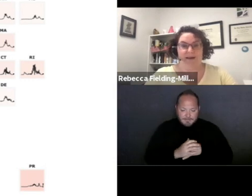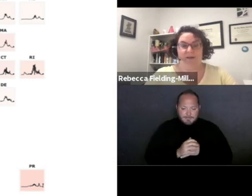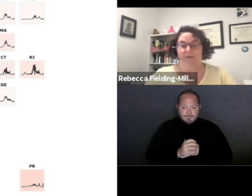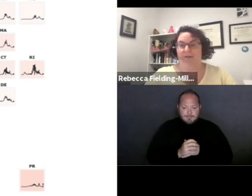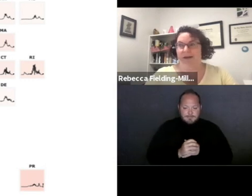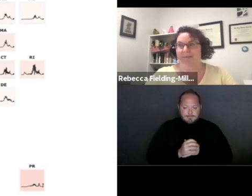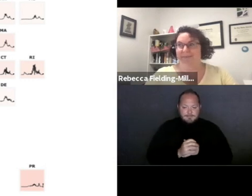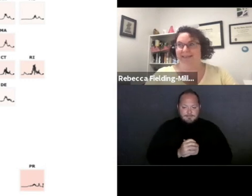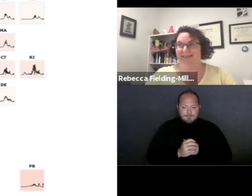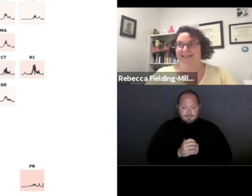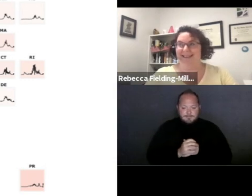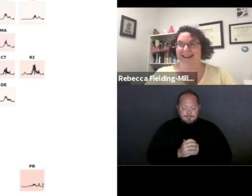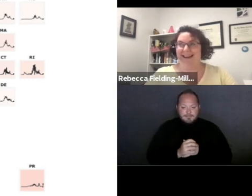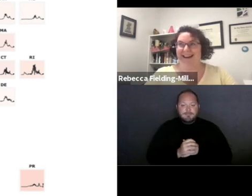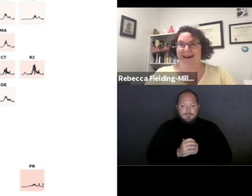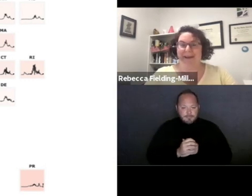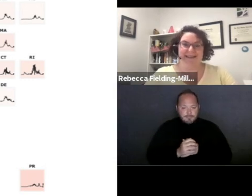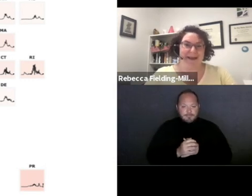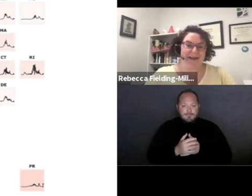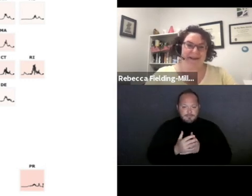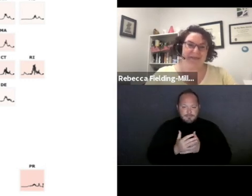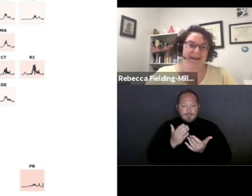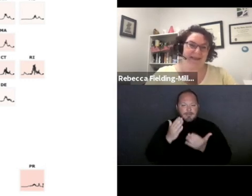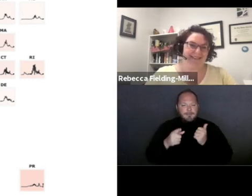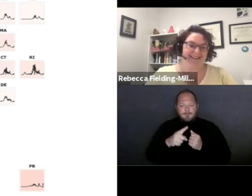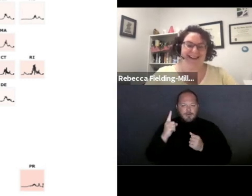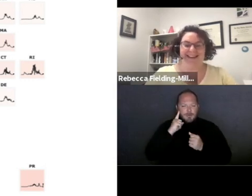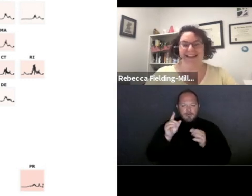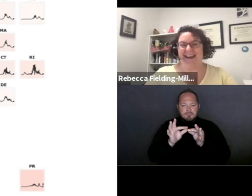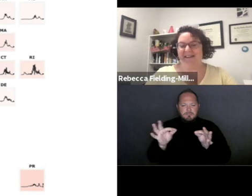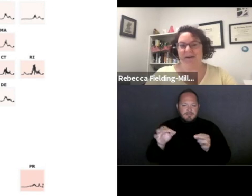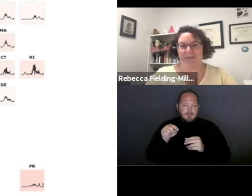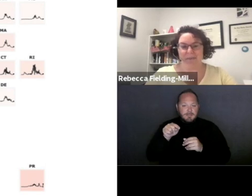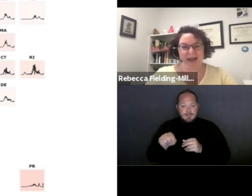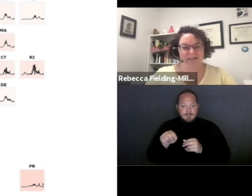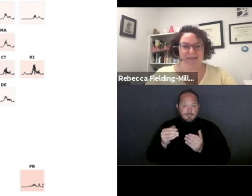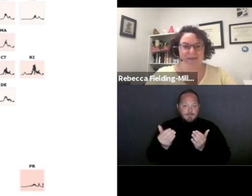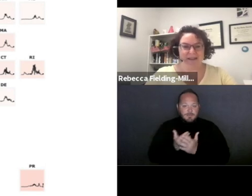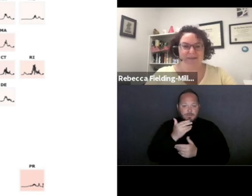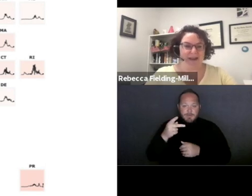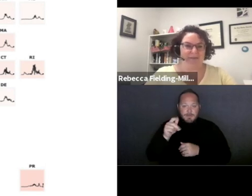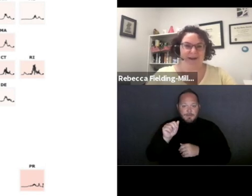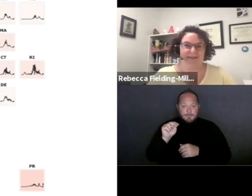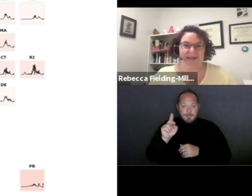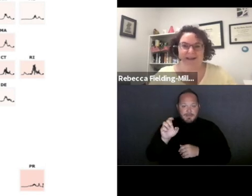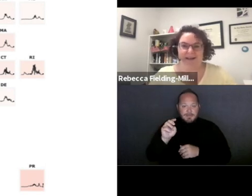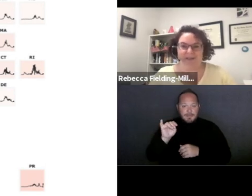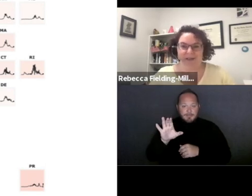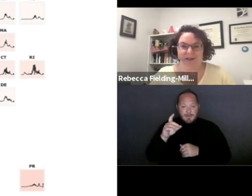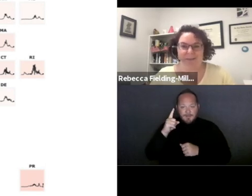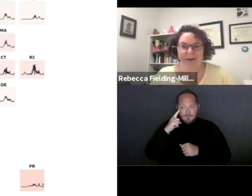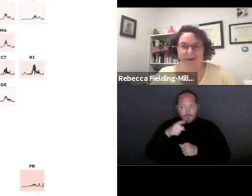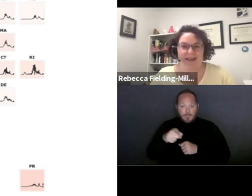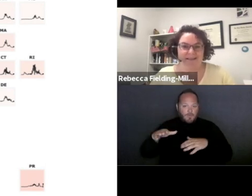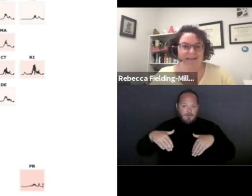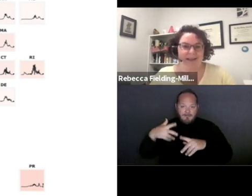idea of this is a pandemic of the unvaccinated. And I don't actually really love that phrasing. And I'll